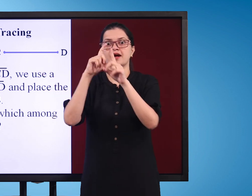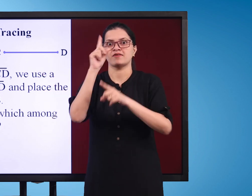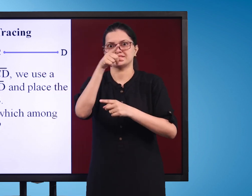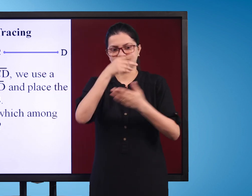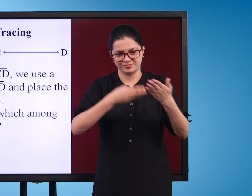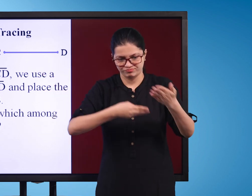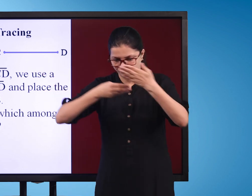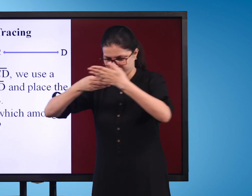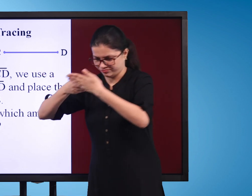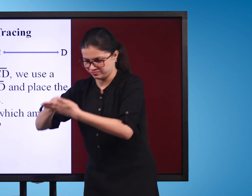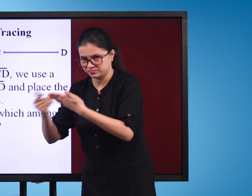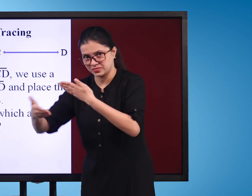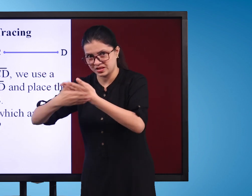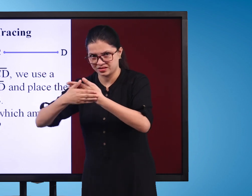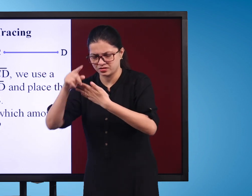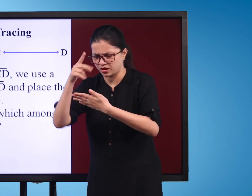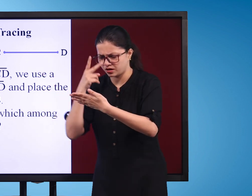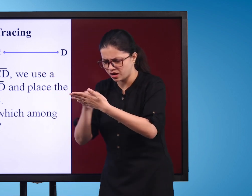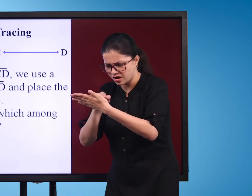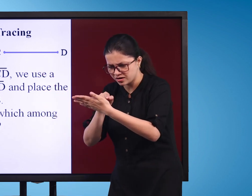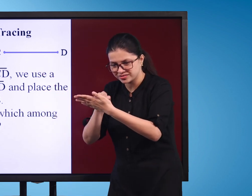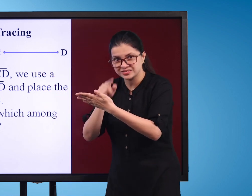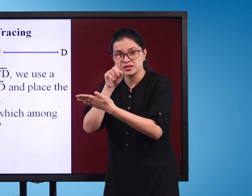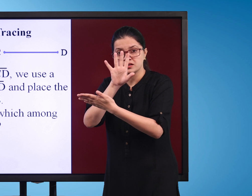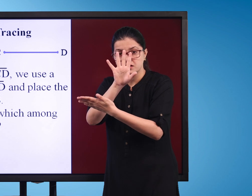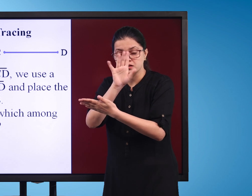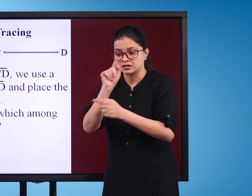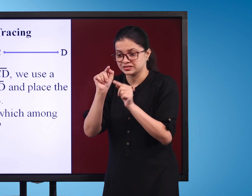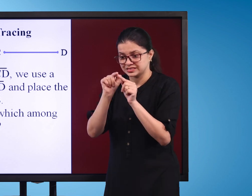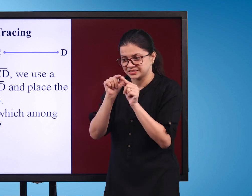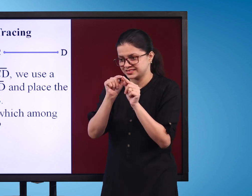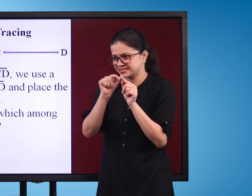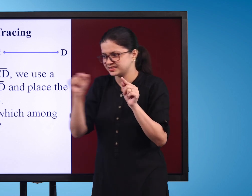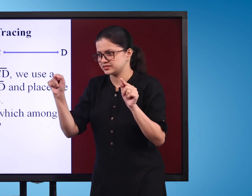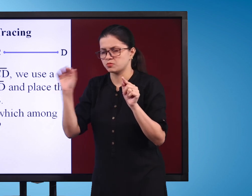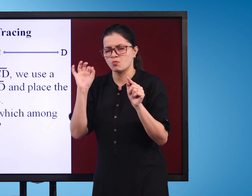trace segment CD and place the traced segment on segment AB.